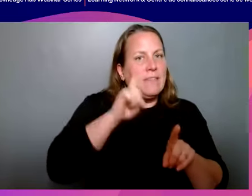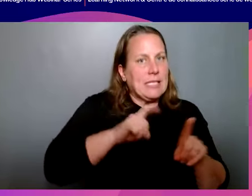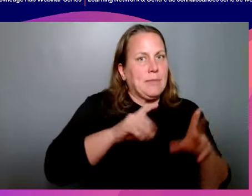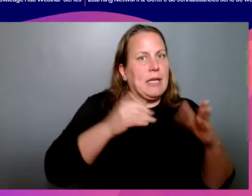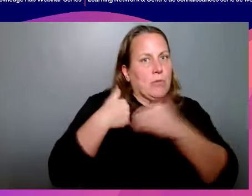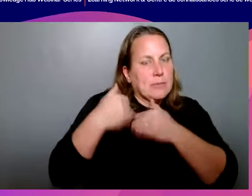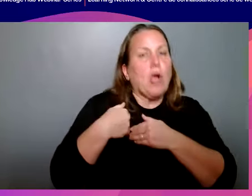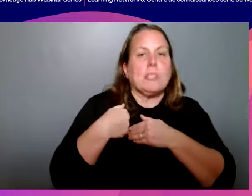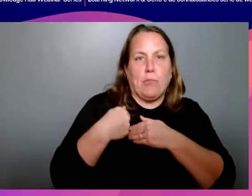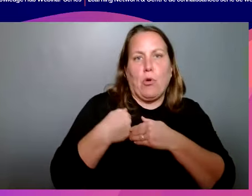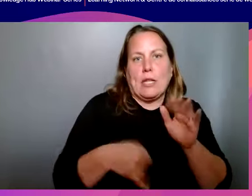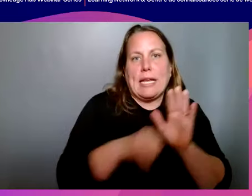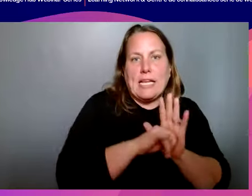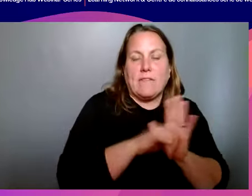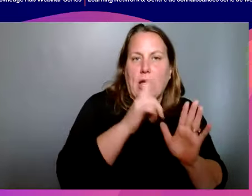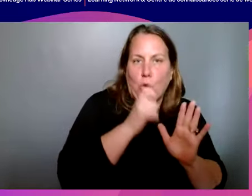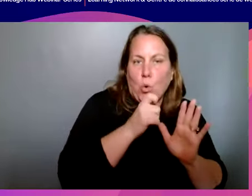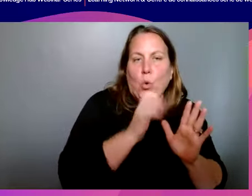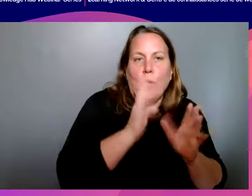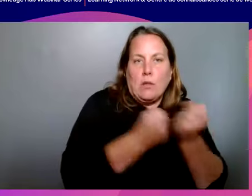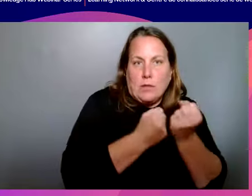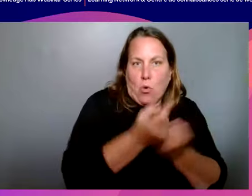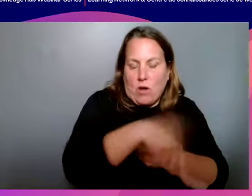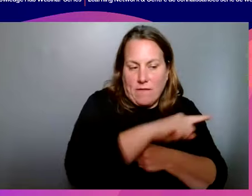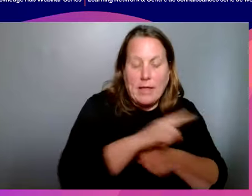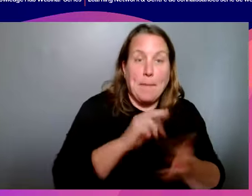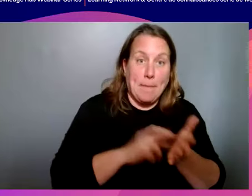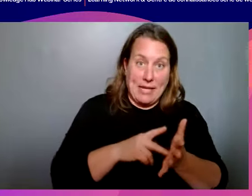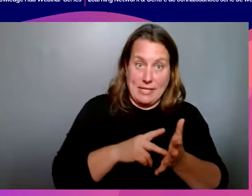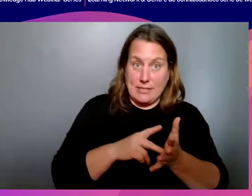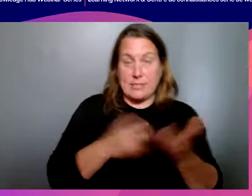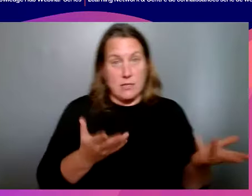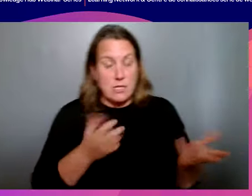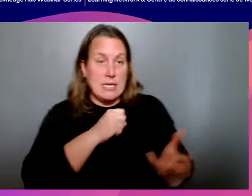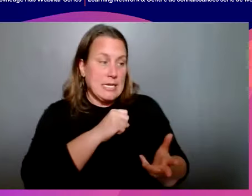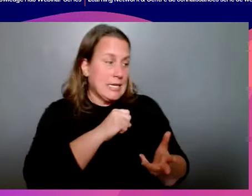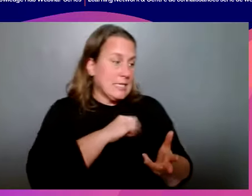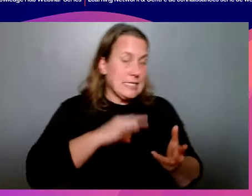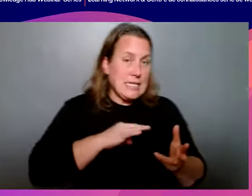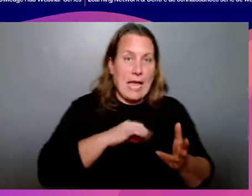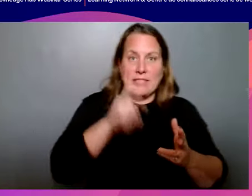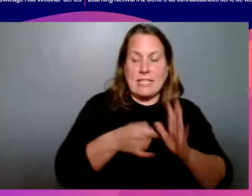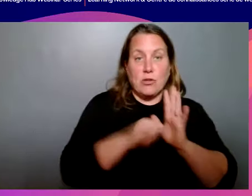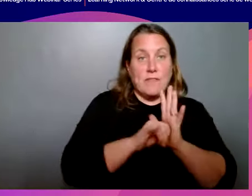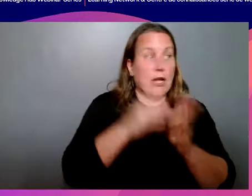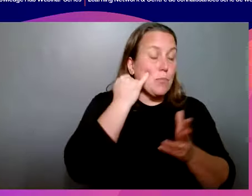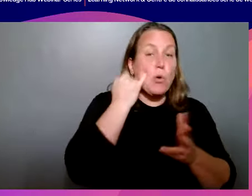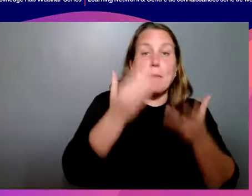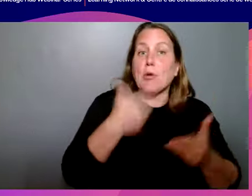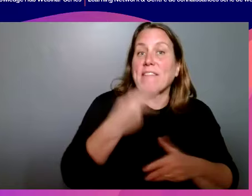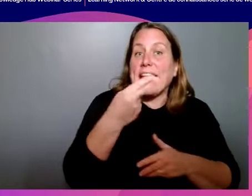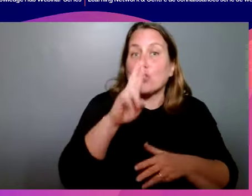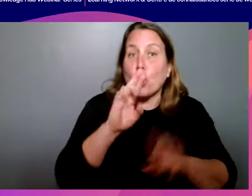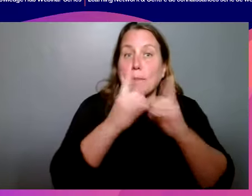and whoever the designated recipient of harm, whether it's HR or someone else in your organization,